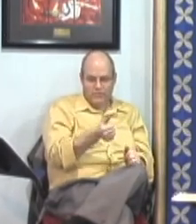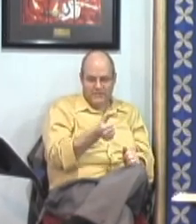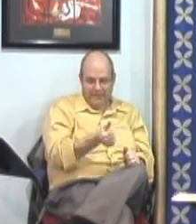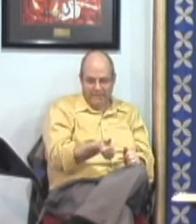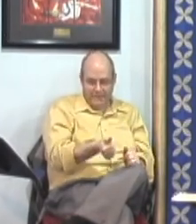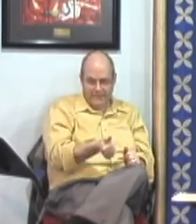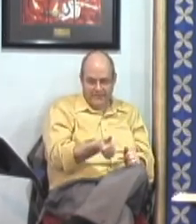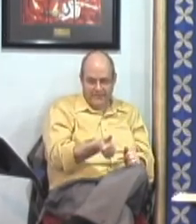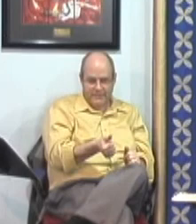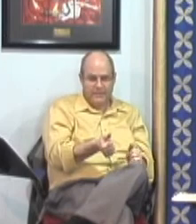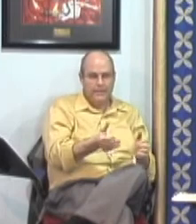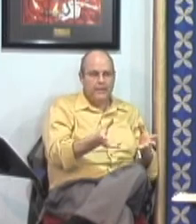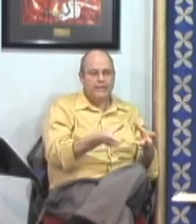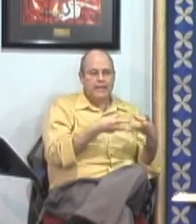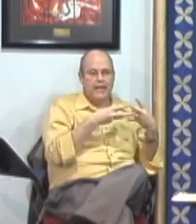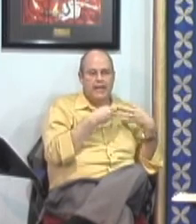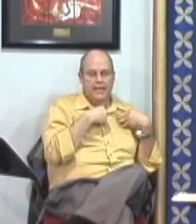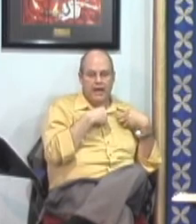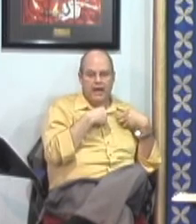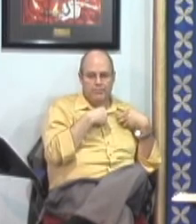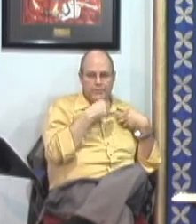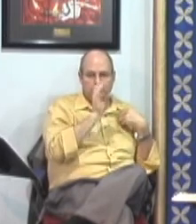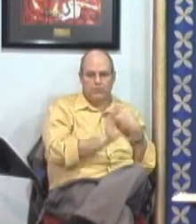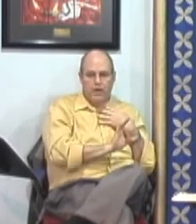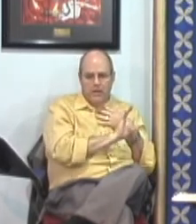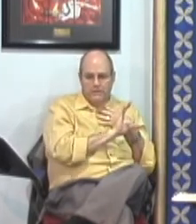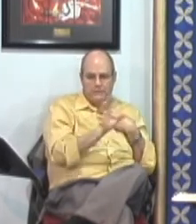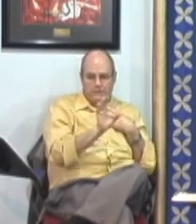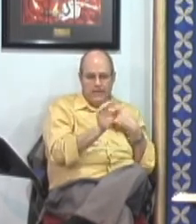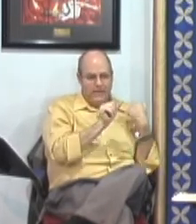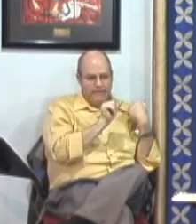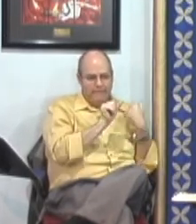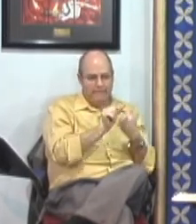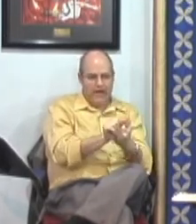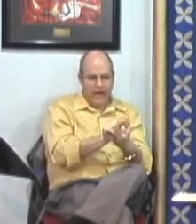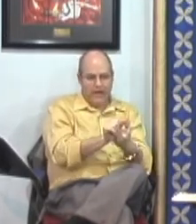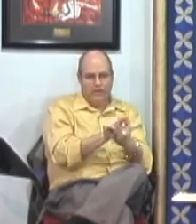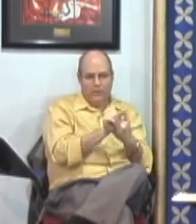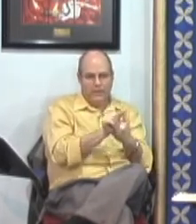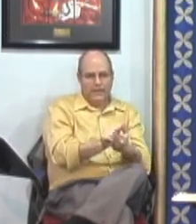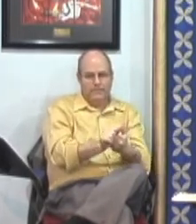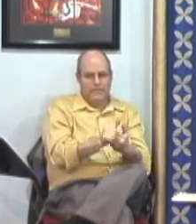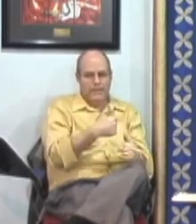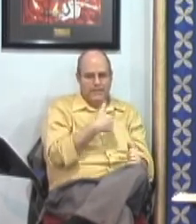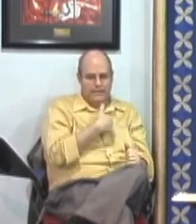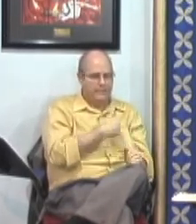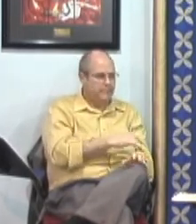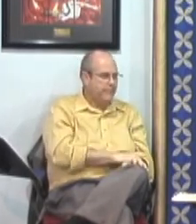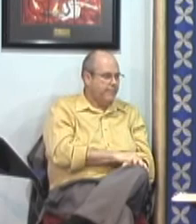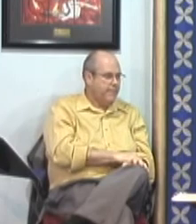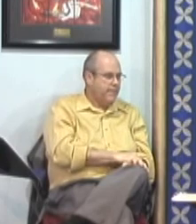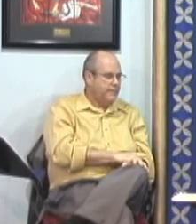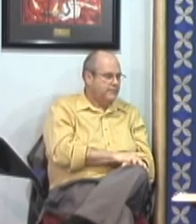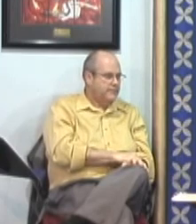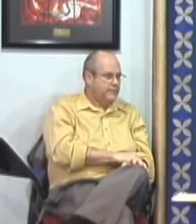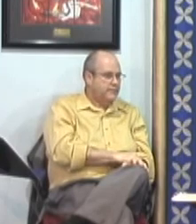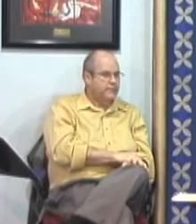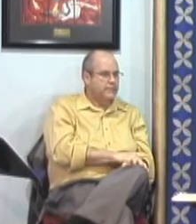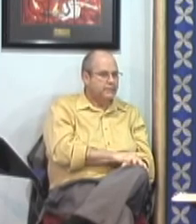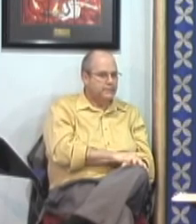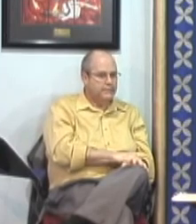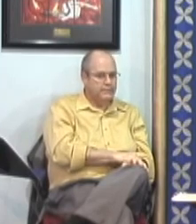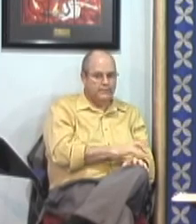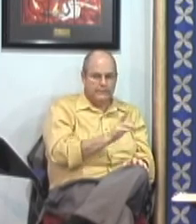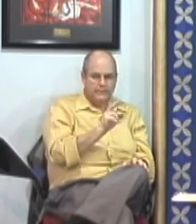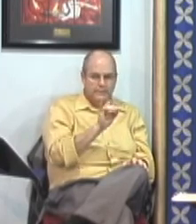himself, take up his execution stake or his cross daily, and keep following me. Now, I'm using